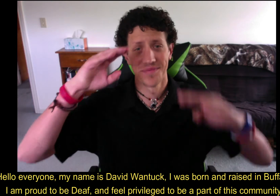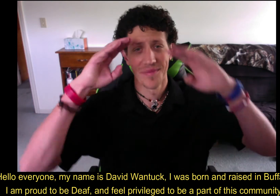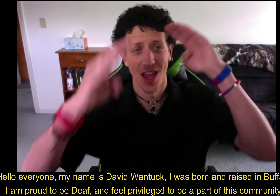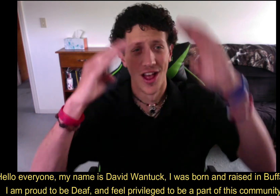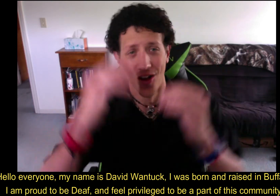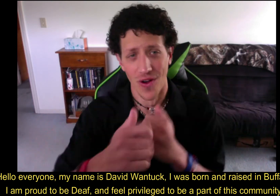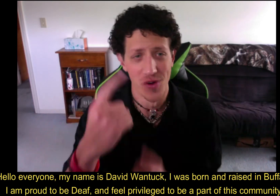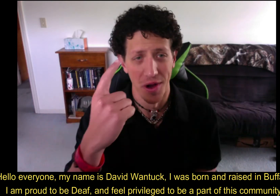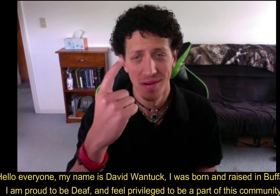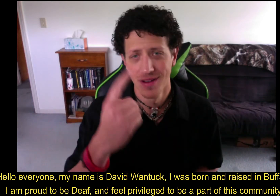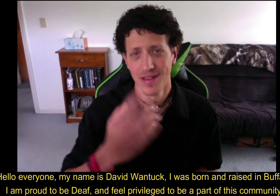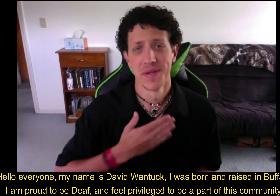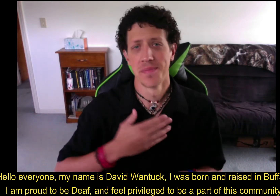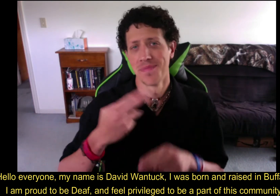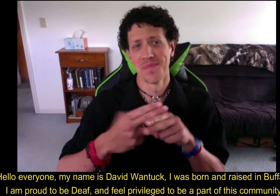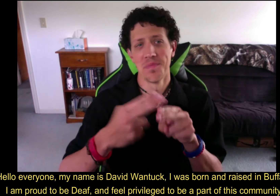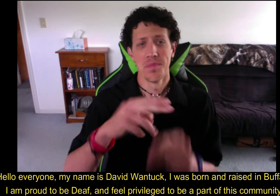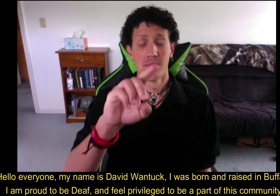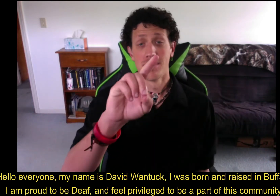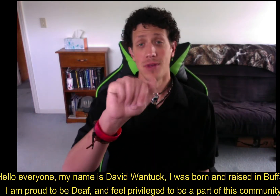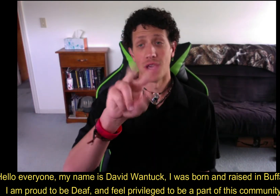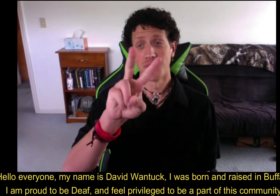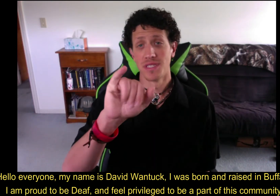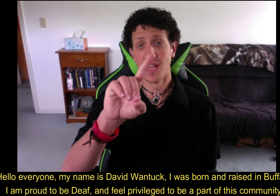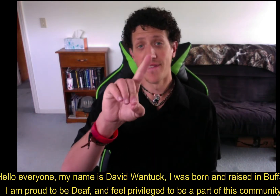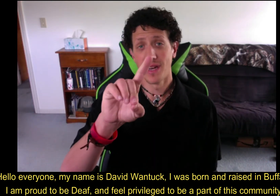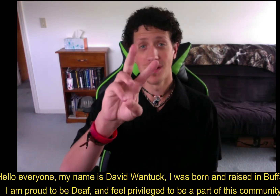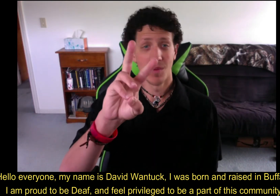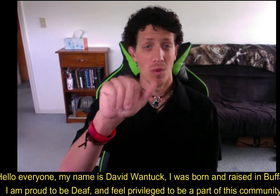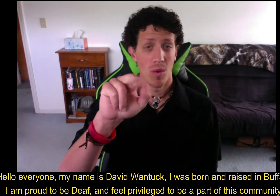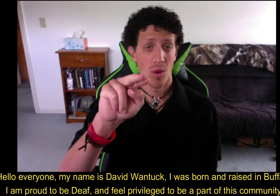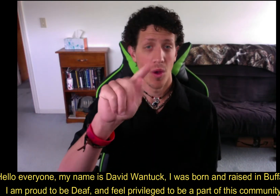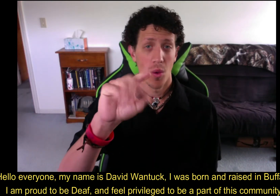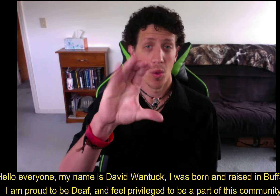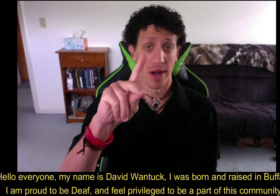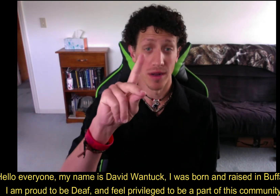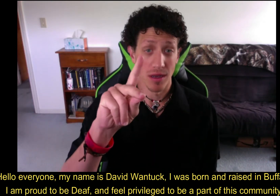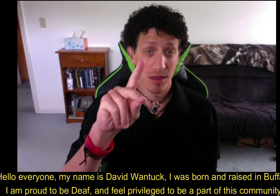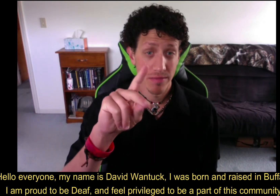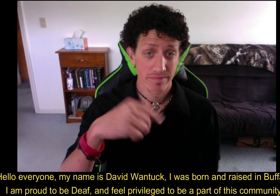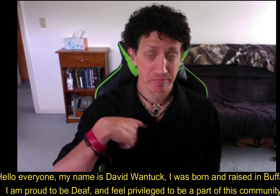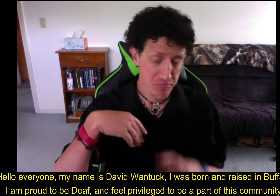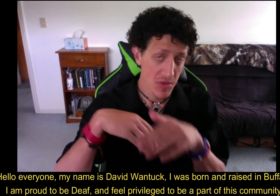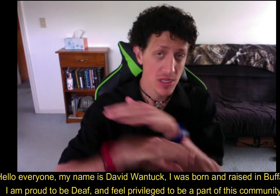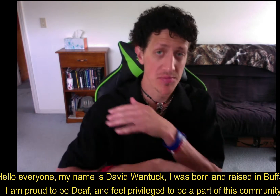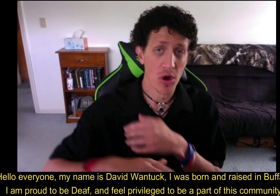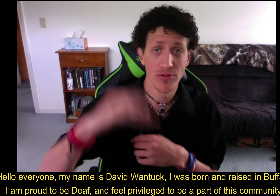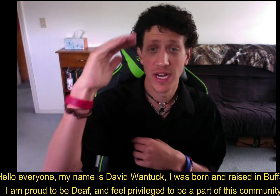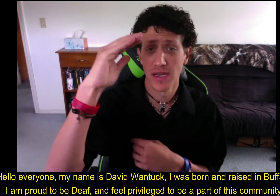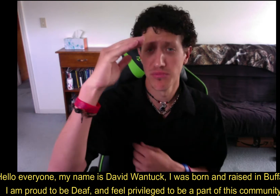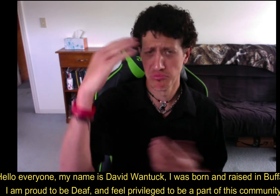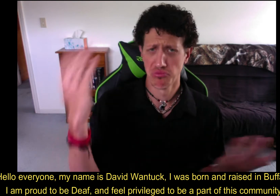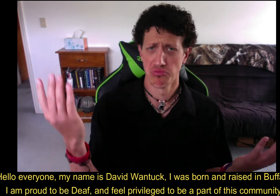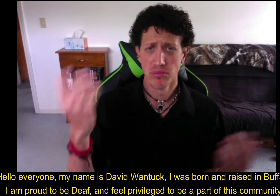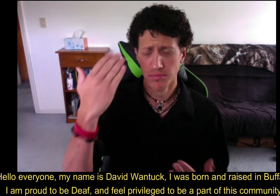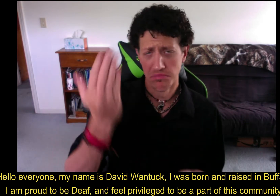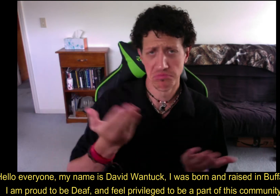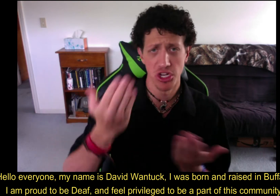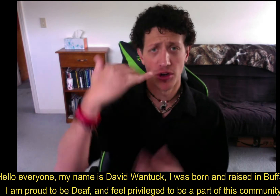Hello everyone. My name is David Wontak. I was born right here in